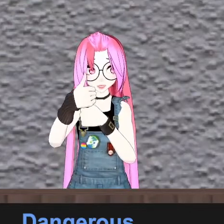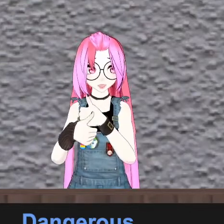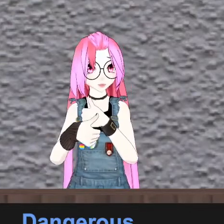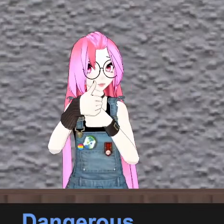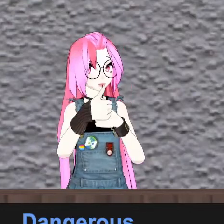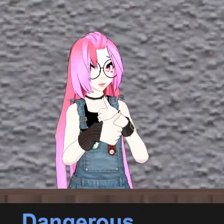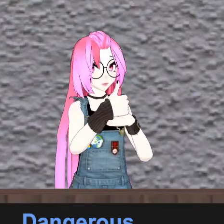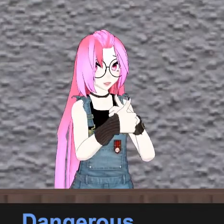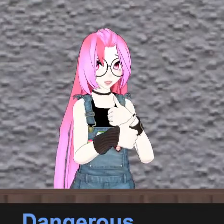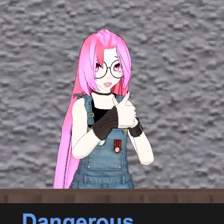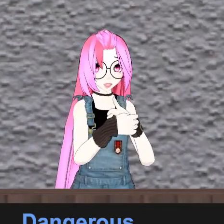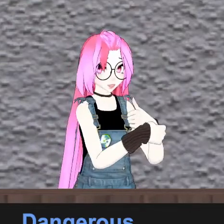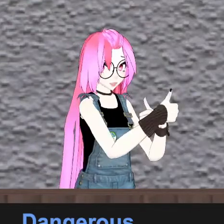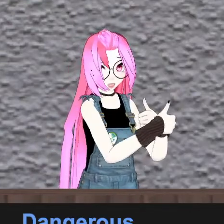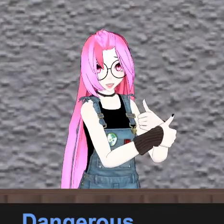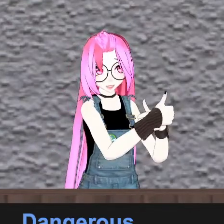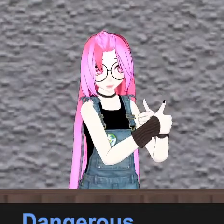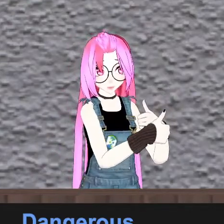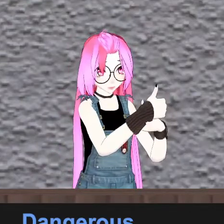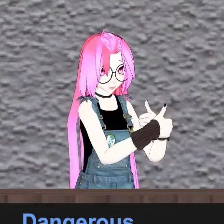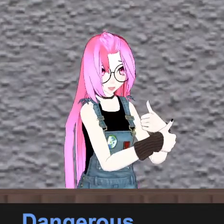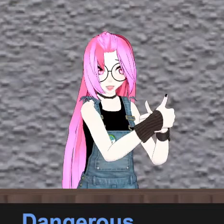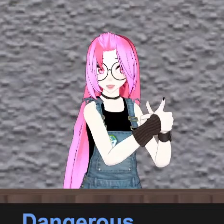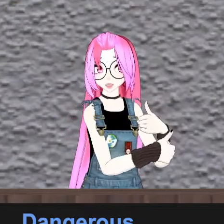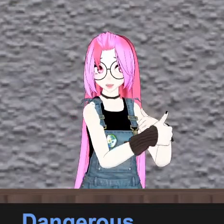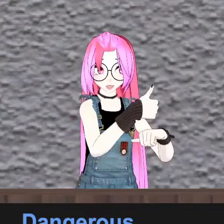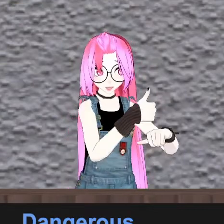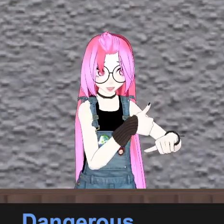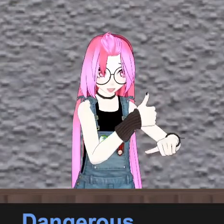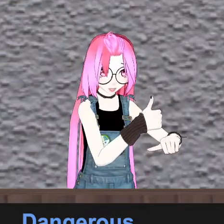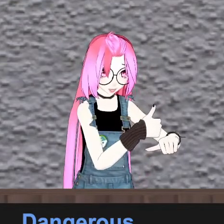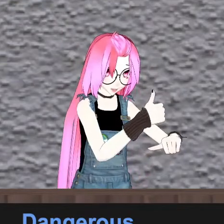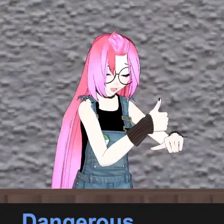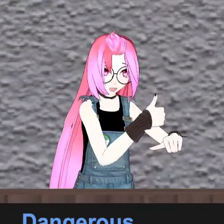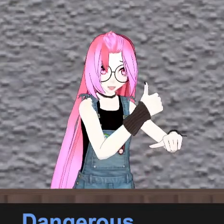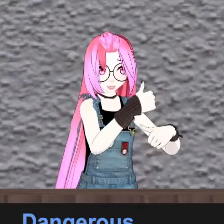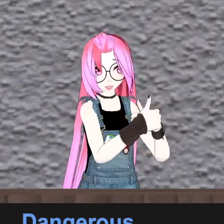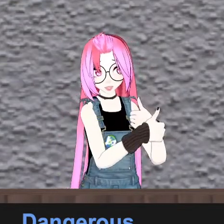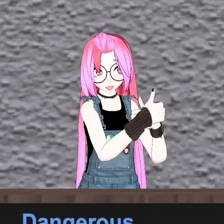Dangerous. This is again with thumbs going front. I've also seen a variation more like this. I do it like